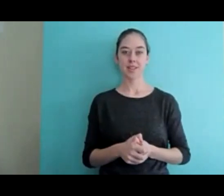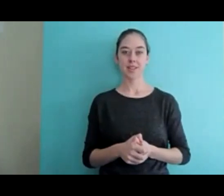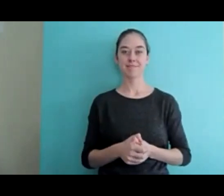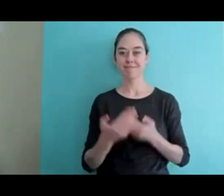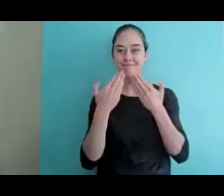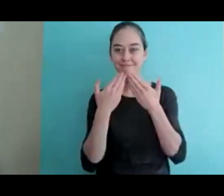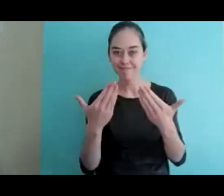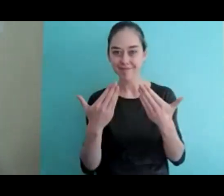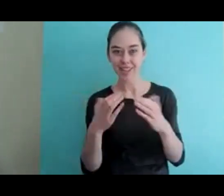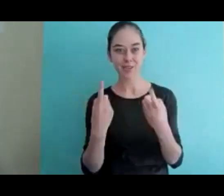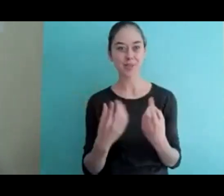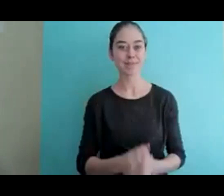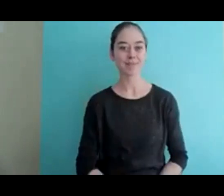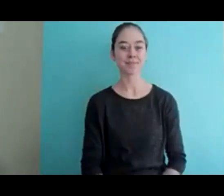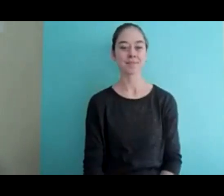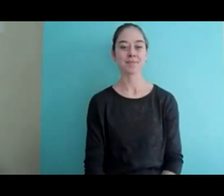Thank you.